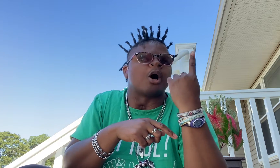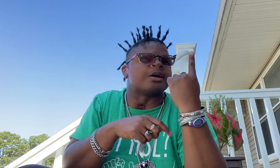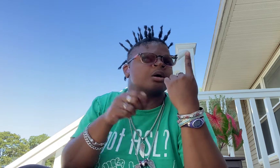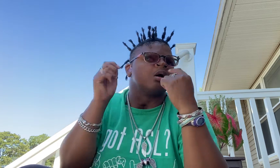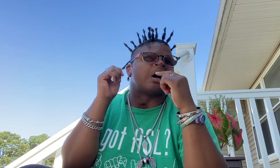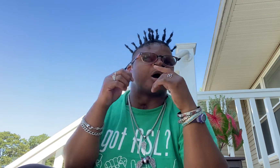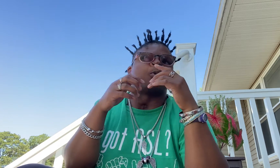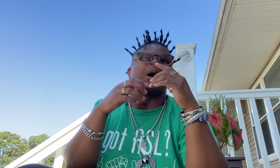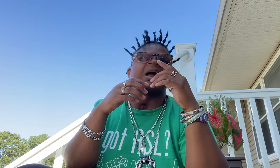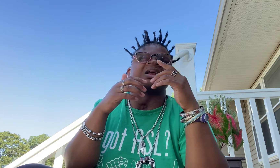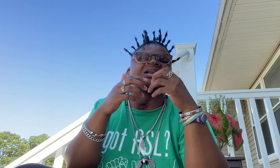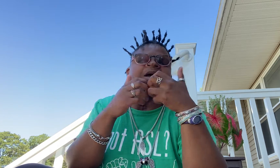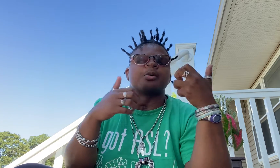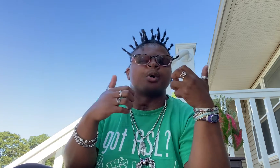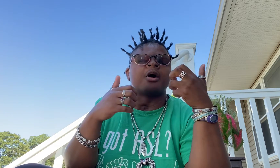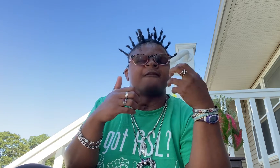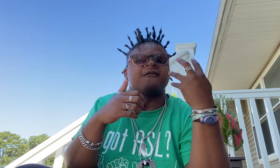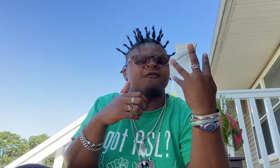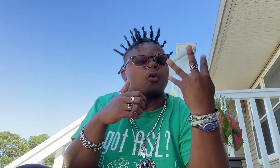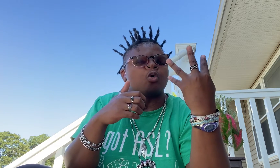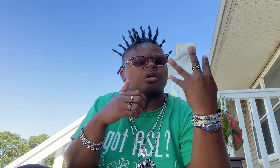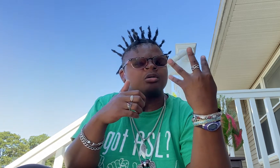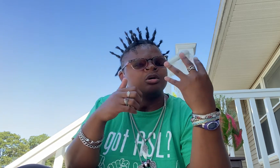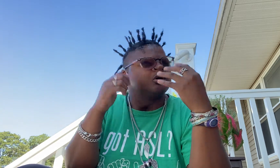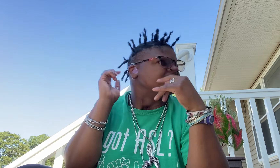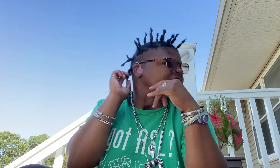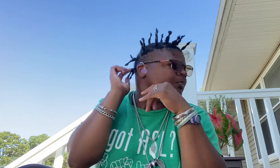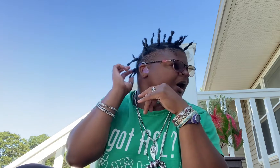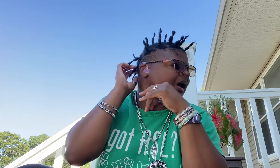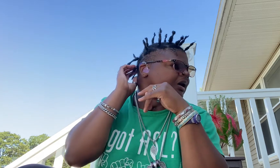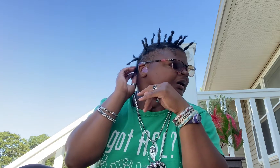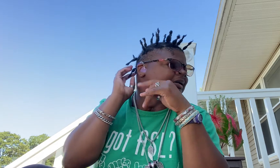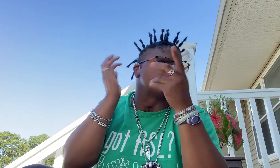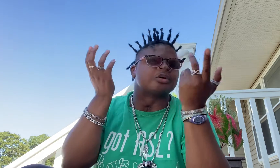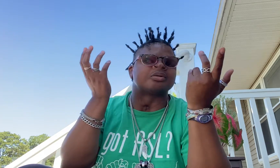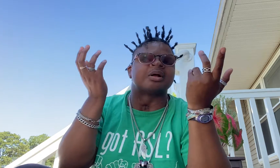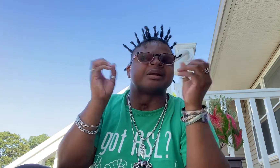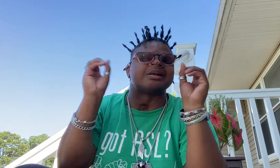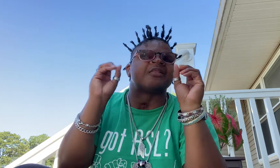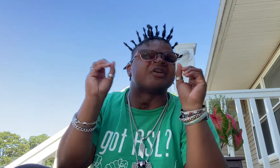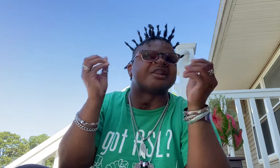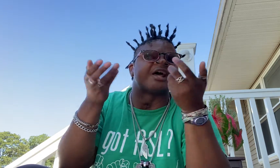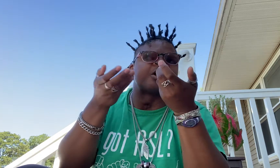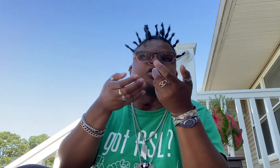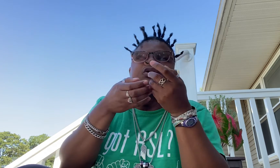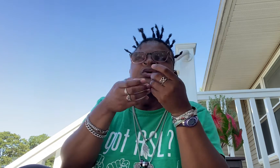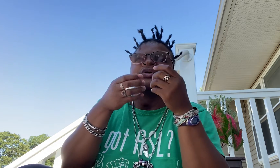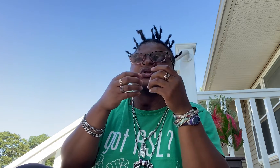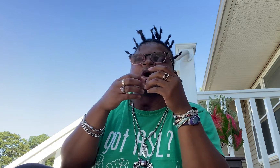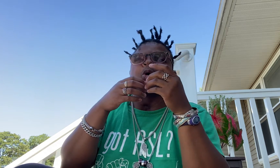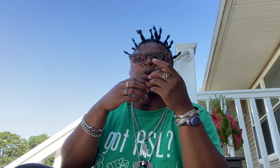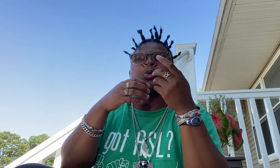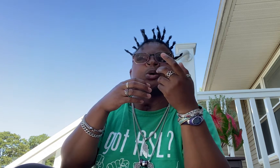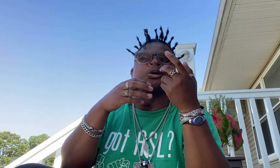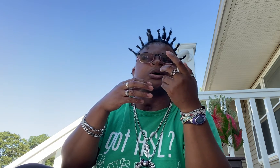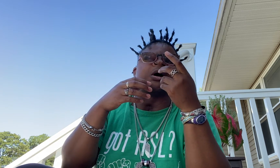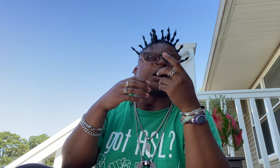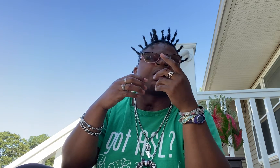one, I had to take apart 4 in the back because it was just like nothing there. So I had to